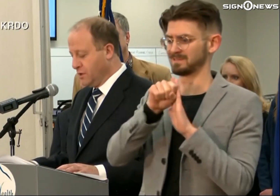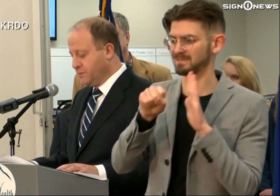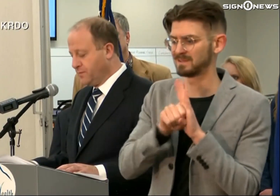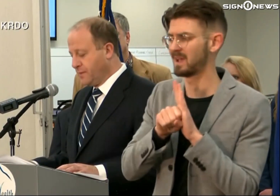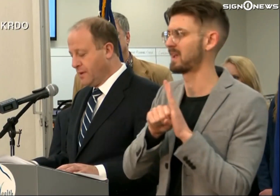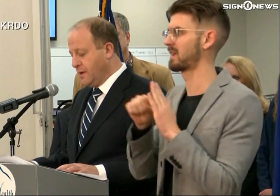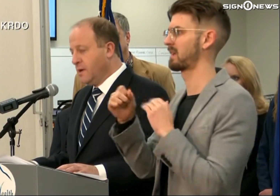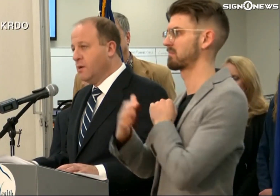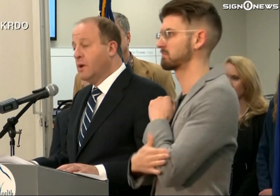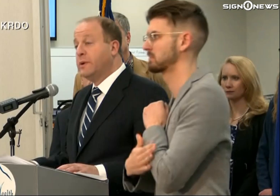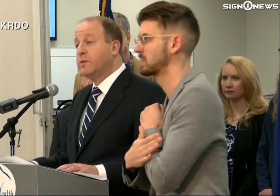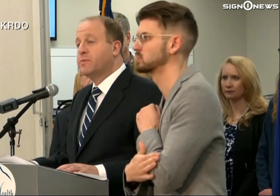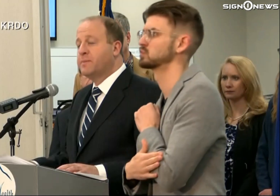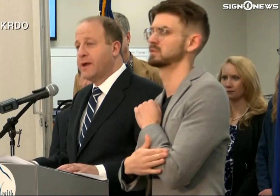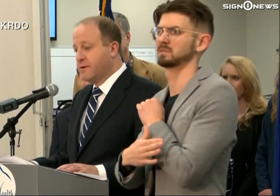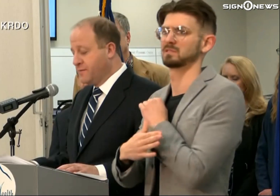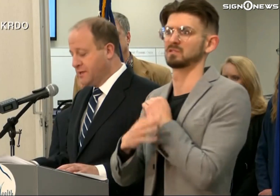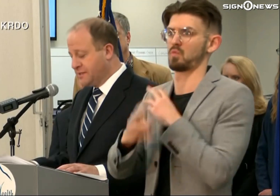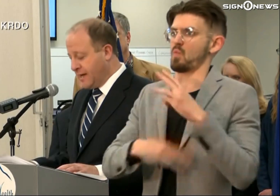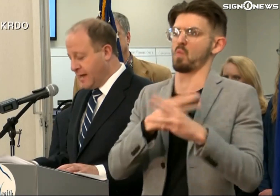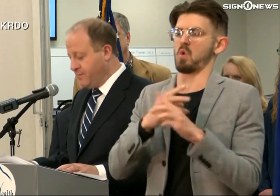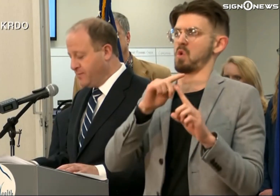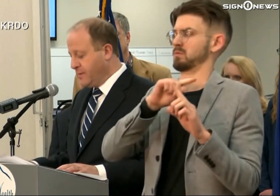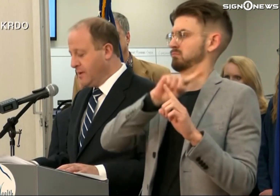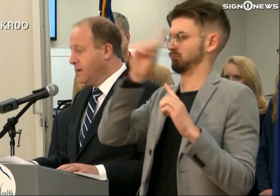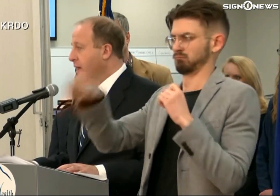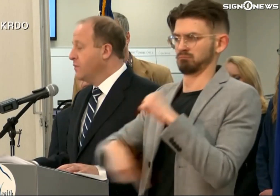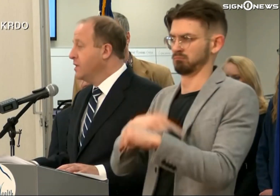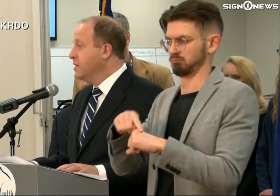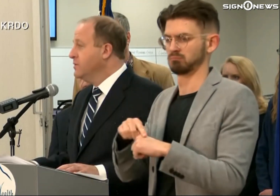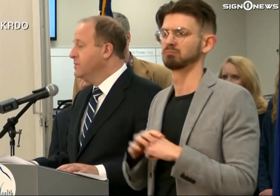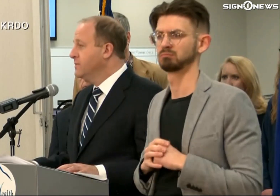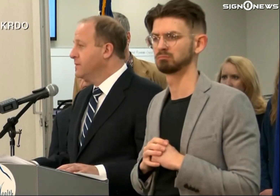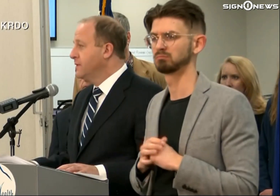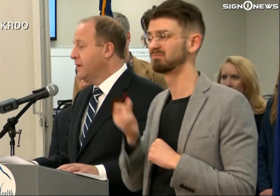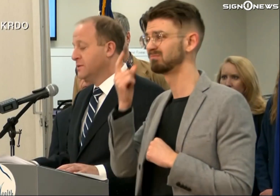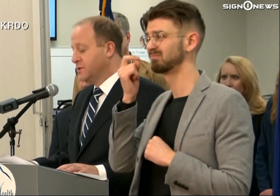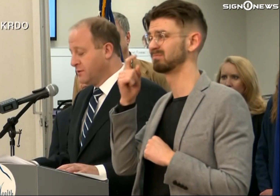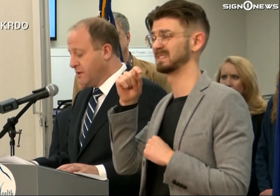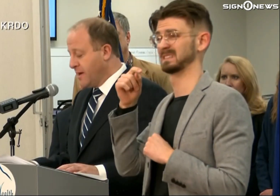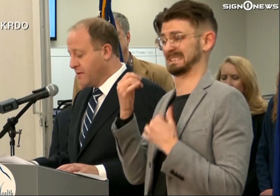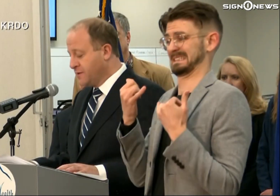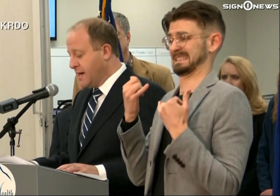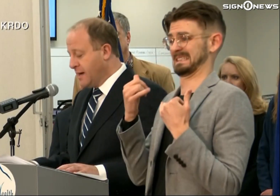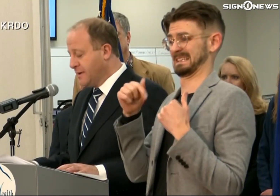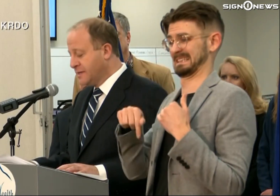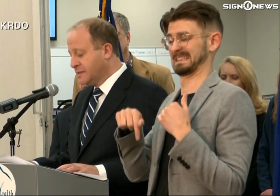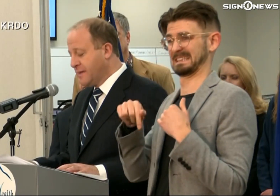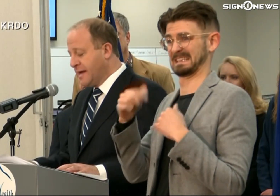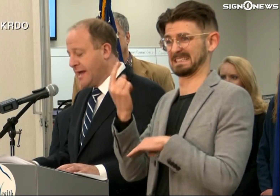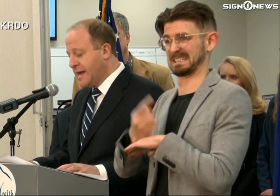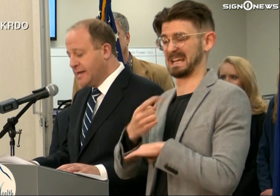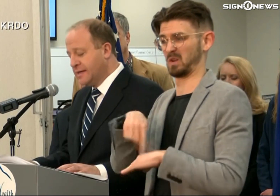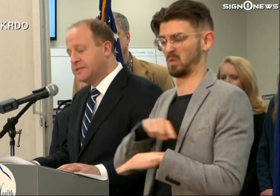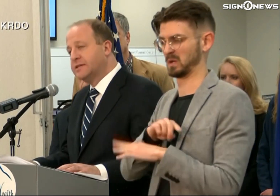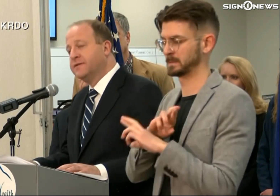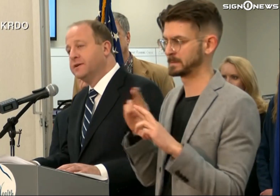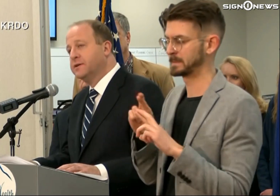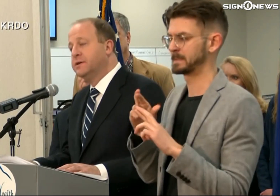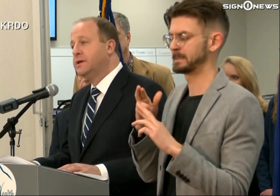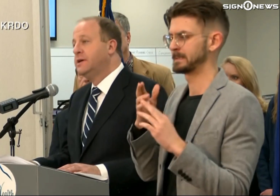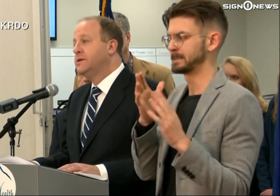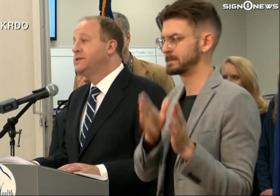for the world. While we were prepared for this day, and we knew that it was only a matter of time, it doesn't make it any